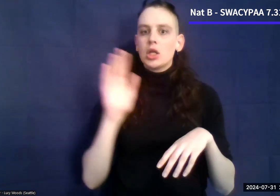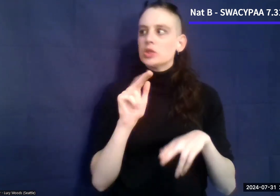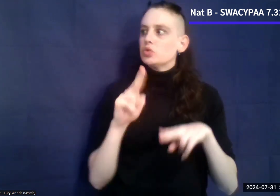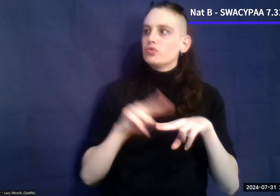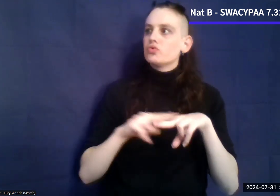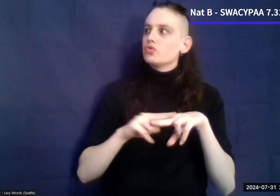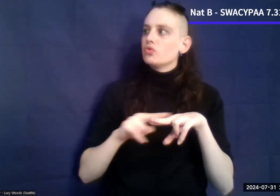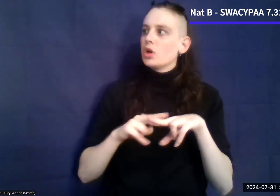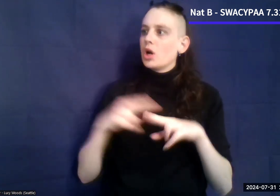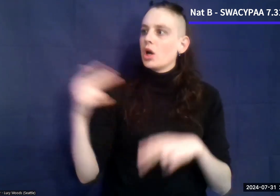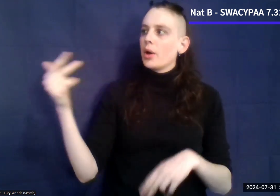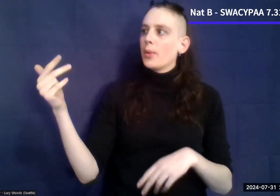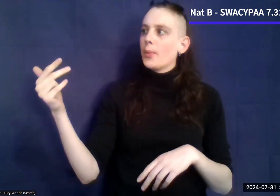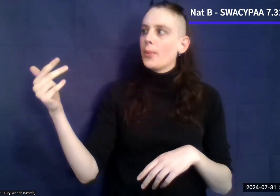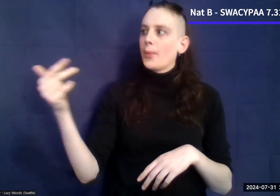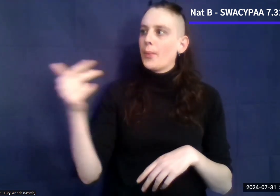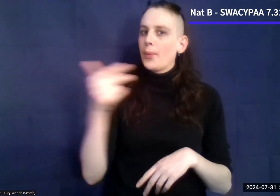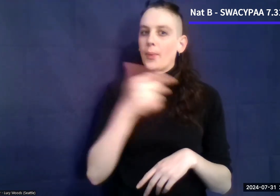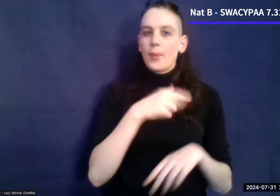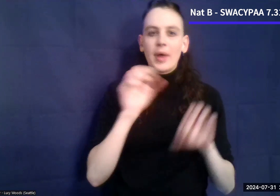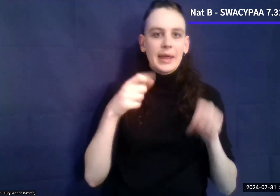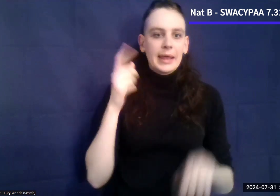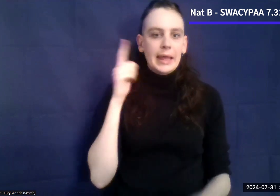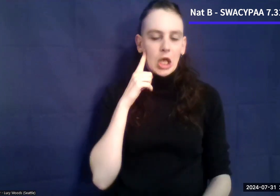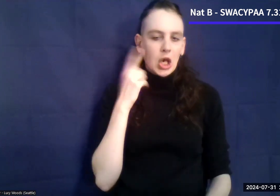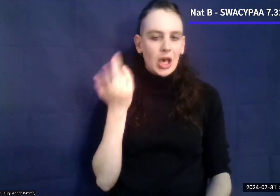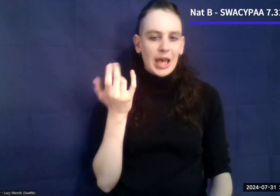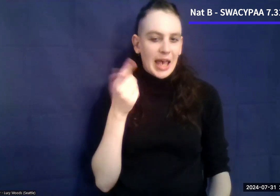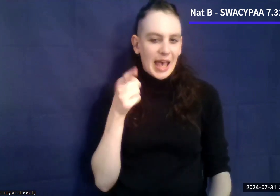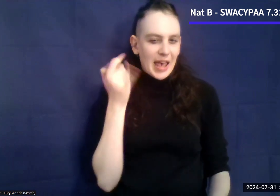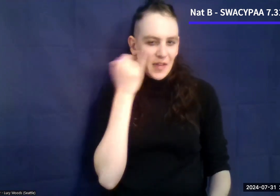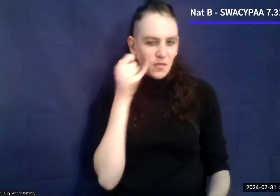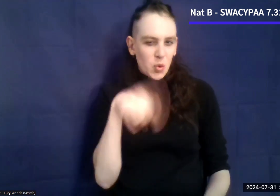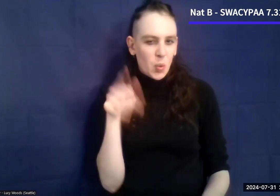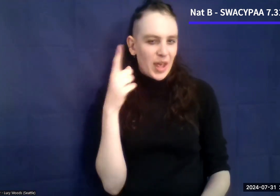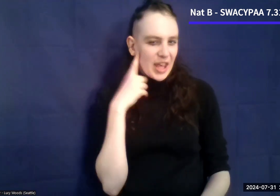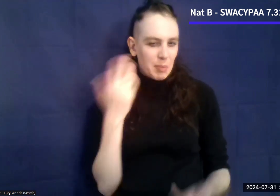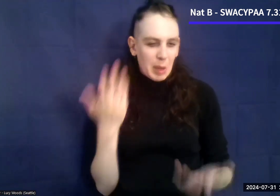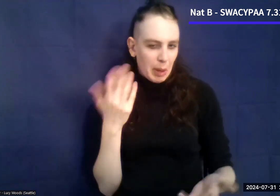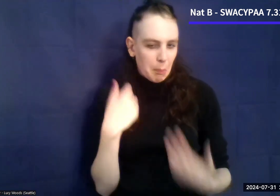somewhere that keeps going off. I'm sorry if you can hear it.